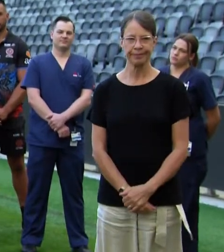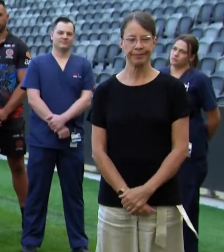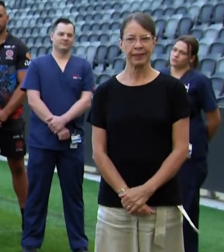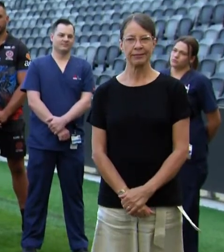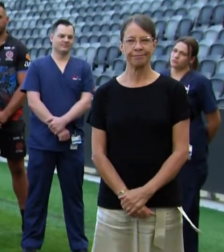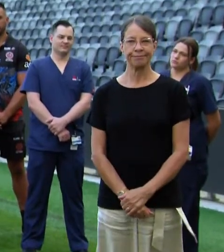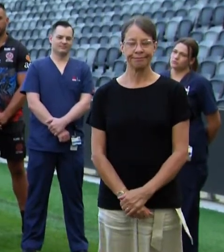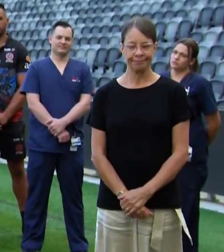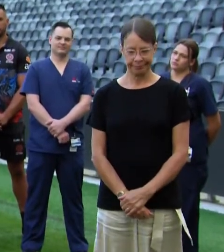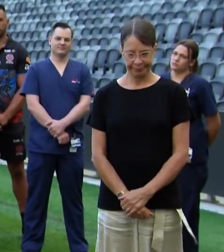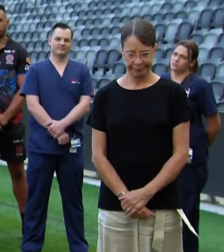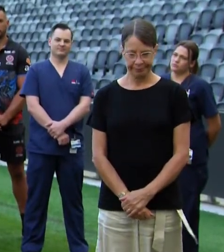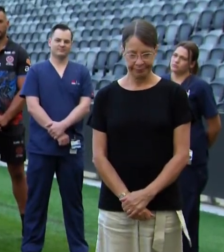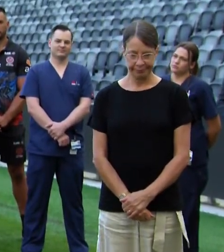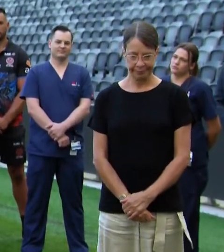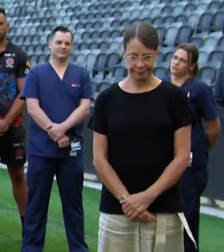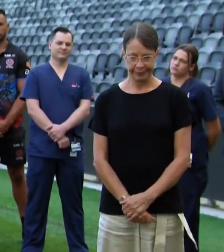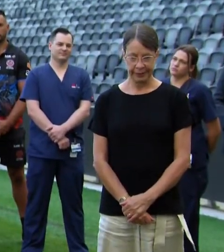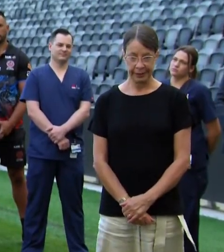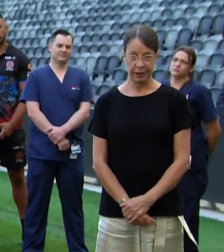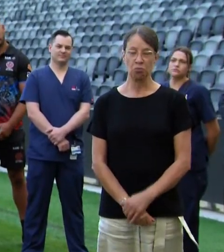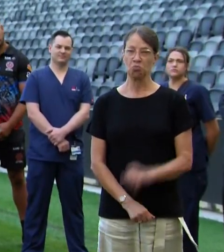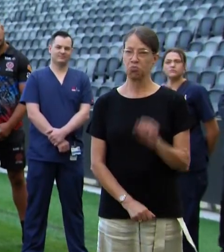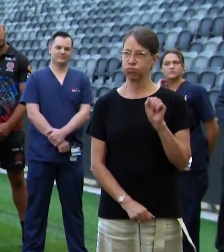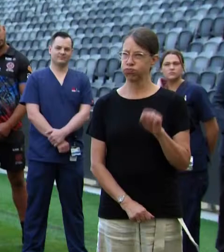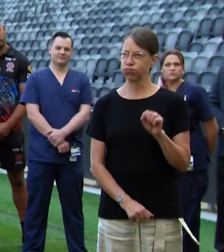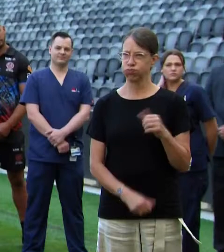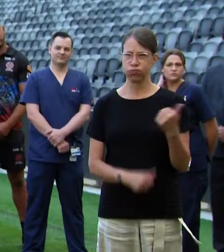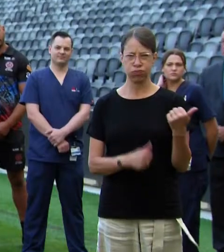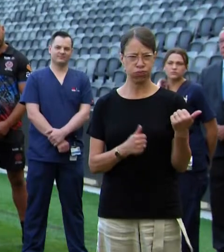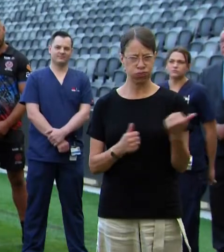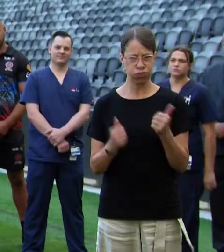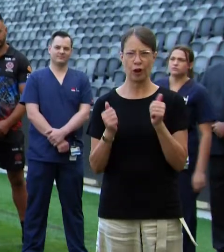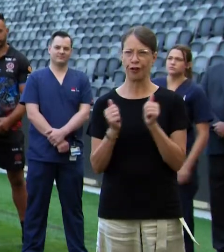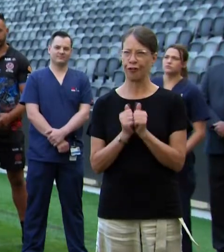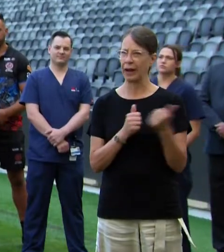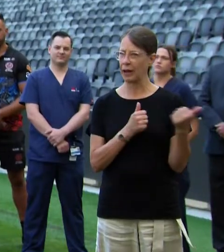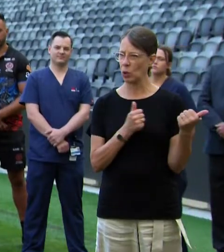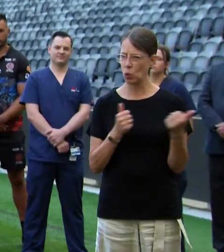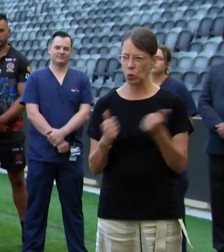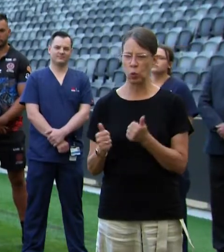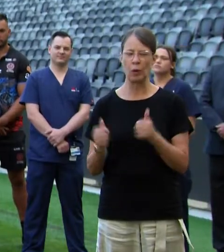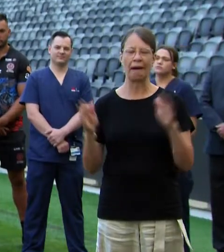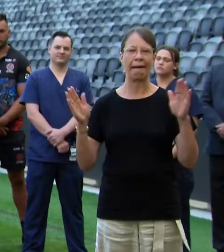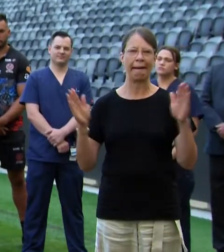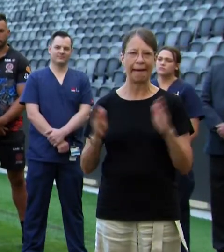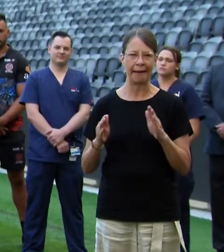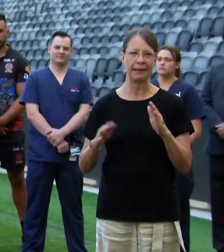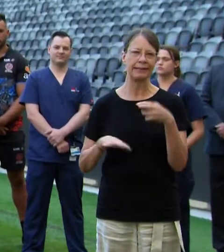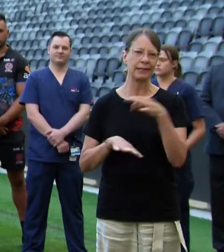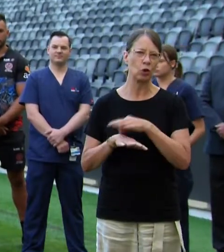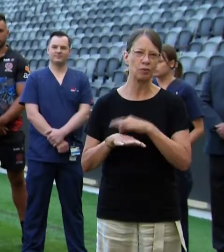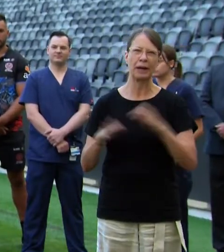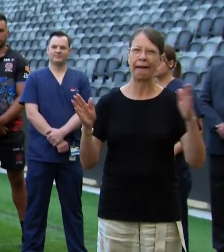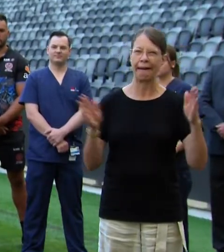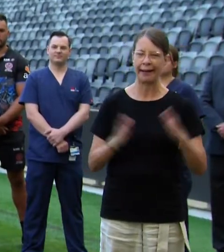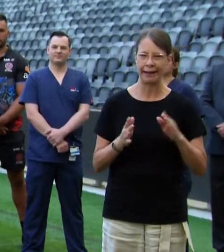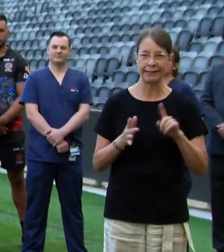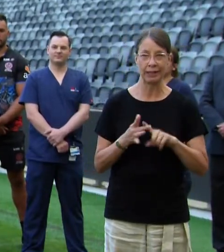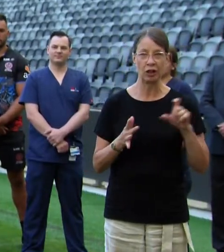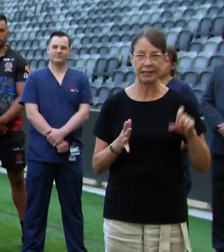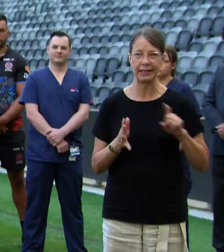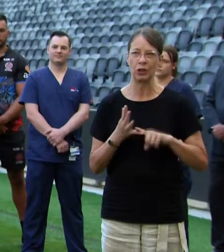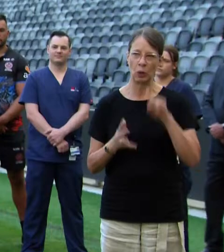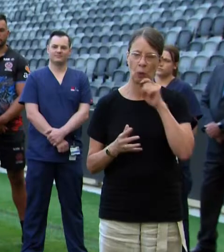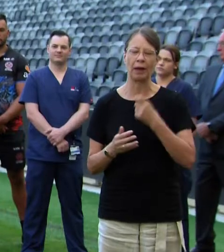As Dr. Chan has said, it is really very pleasing to see those hospital and ICU numbers coming down, and we'll have some more to say about that